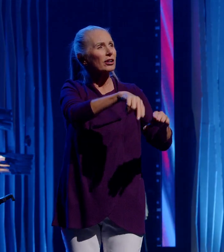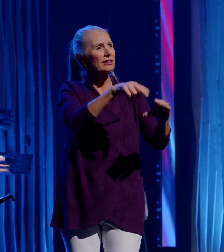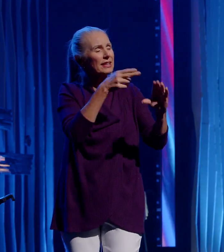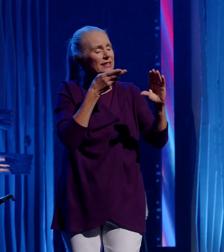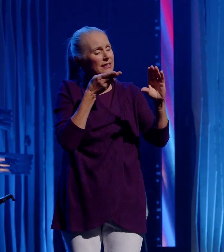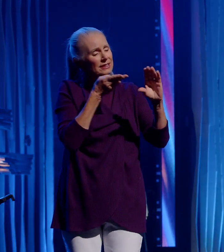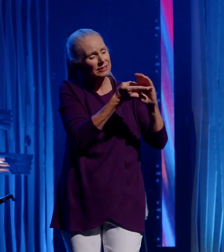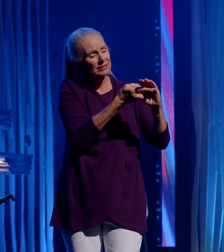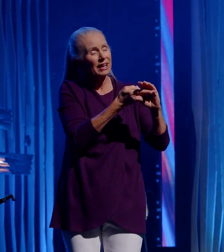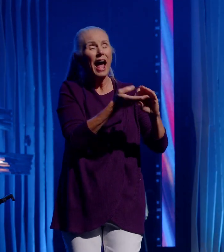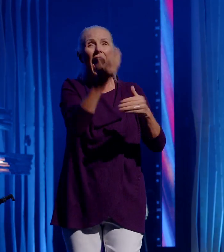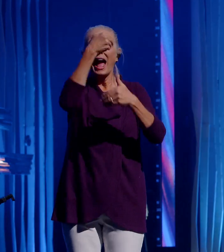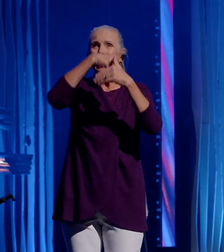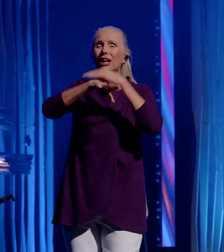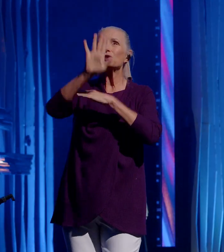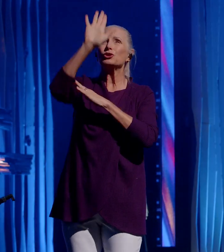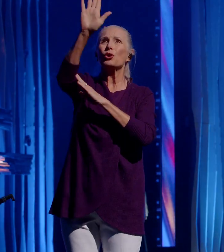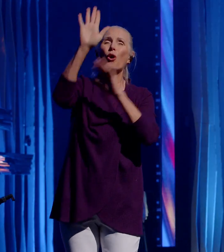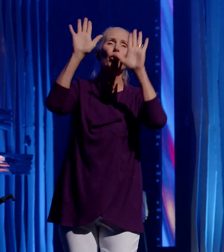darkness into